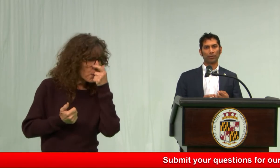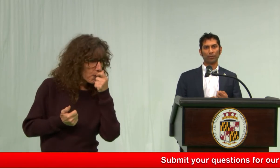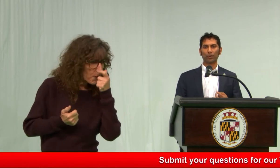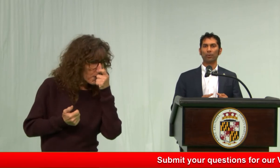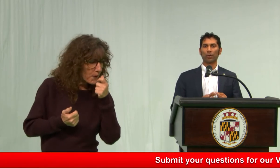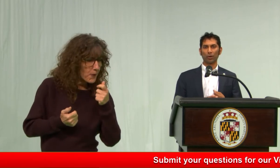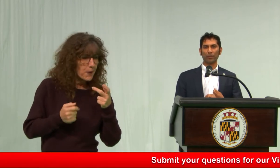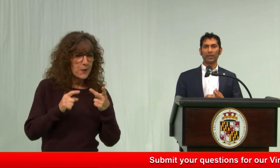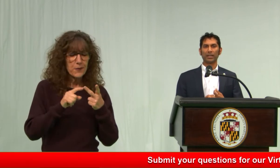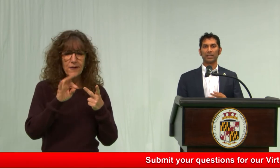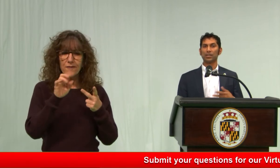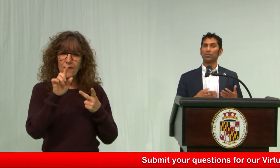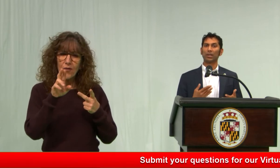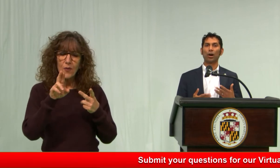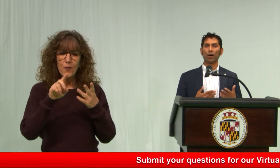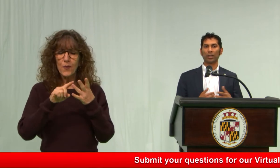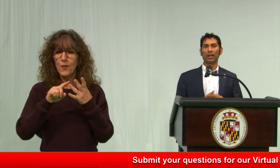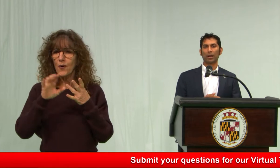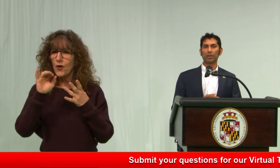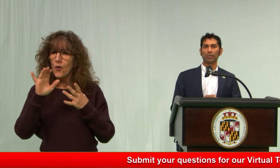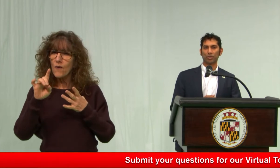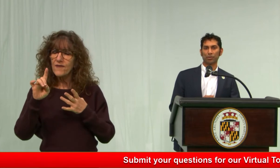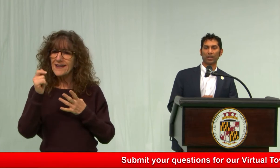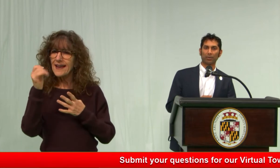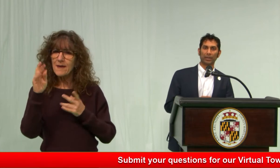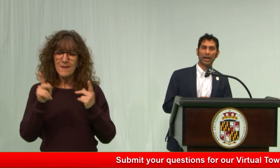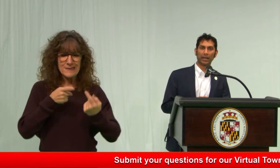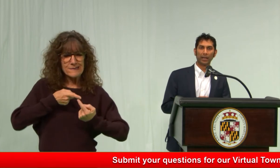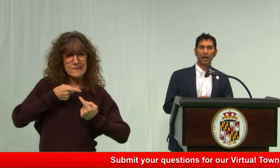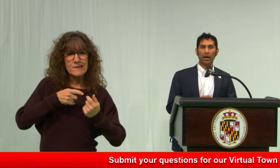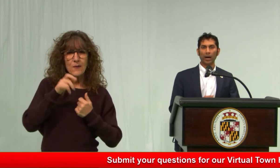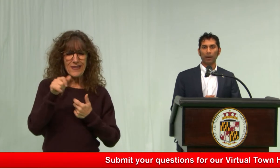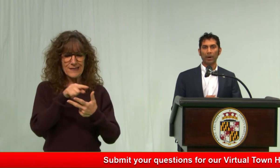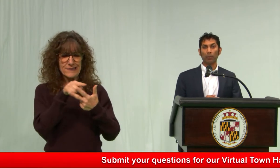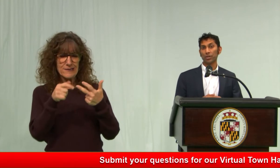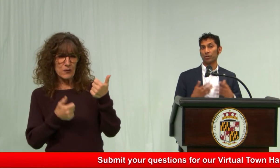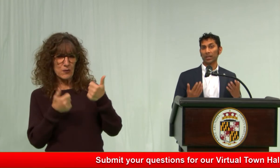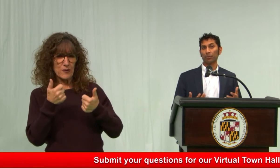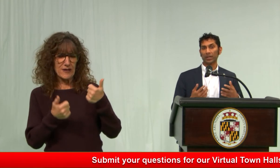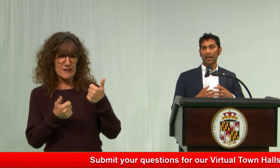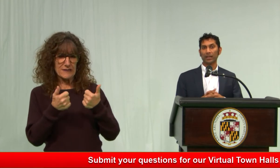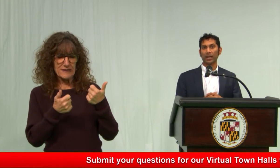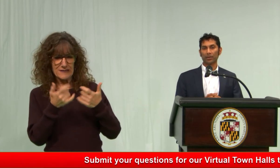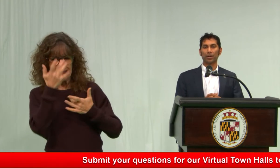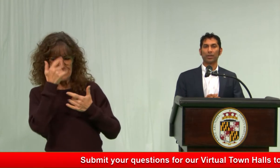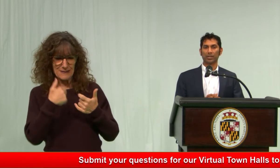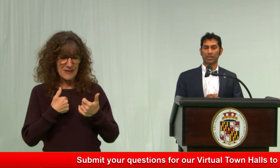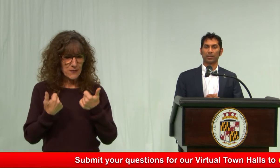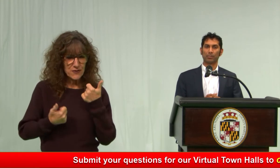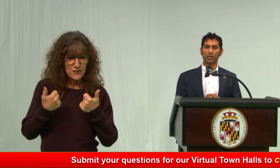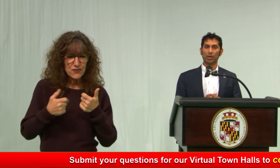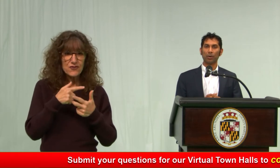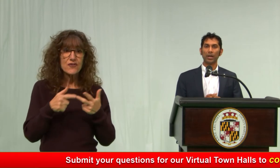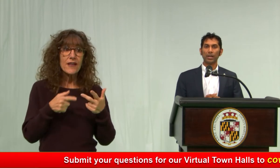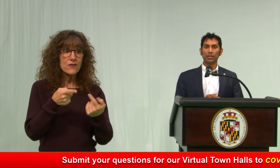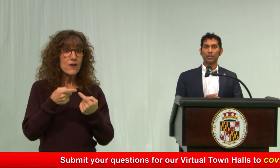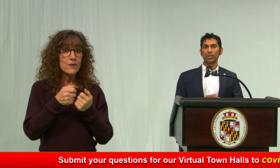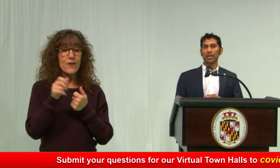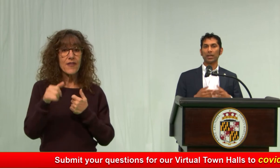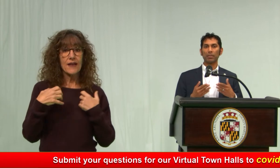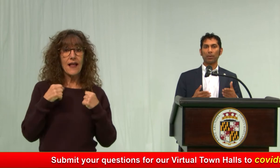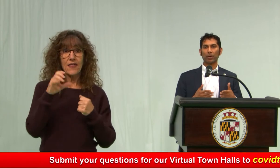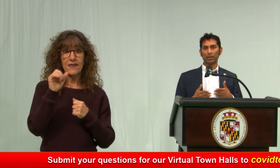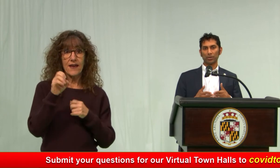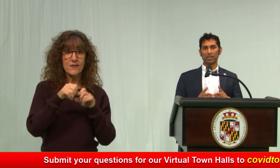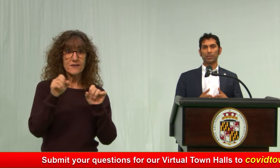cold, the flu, or COVID-19 is really hard, and a lot of people are struggling with that. And we're struggling with that in the healthcare system. So